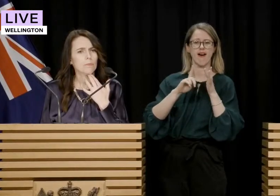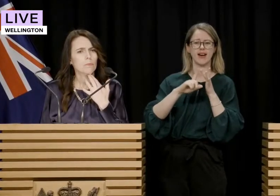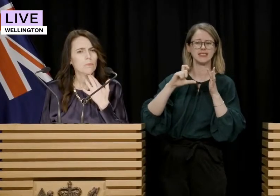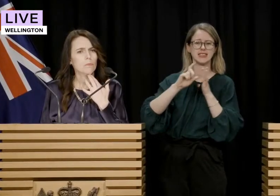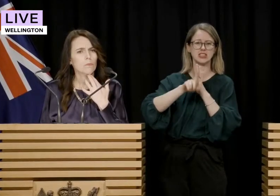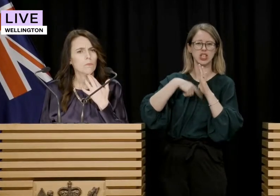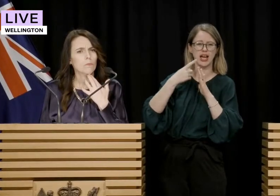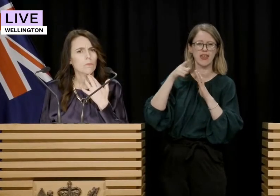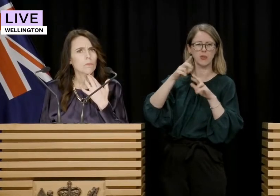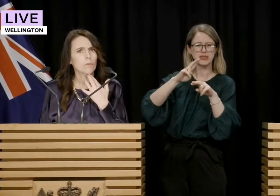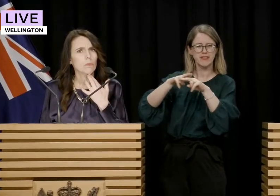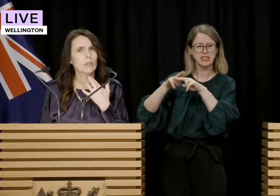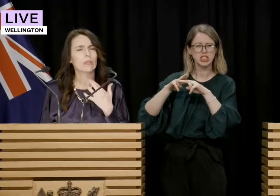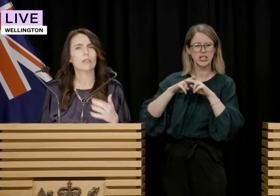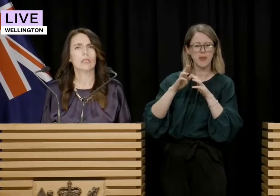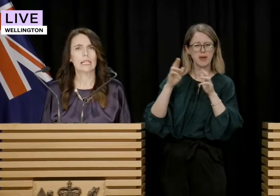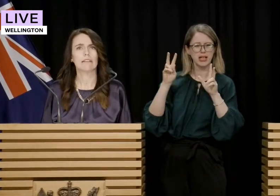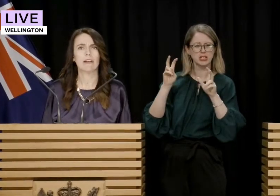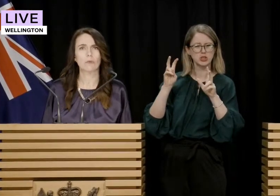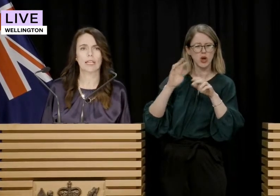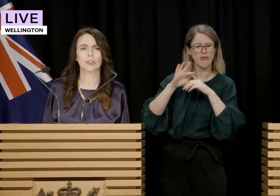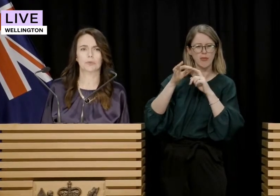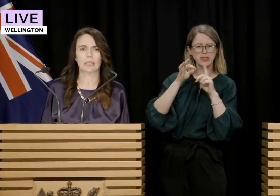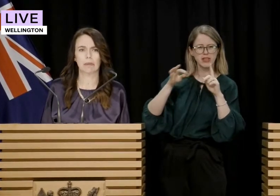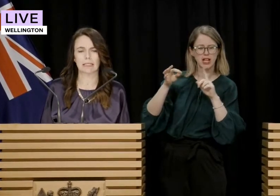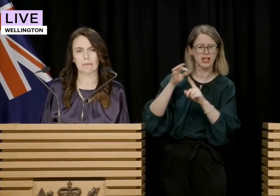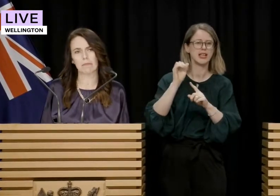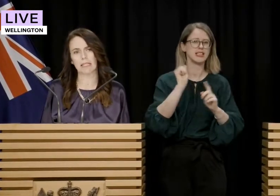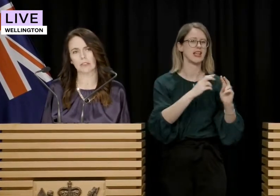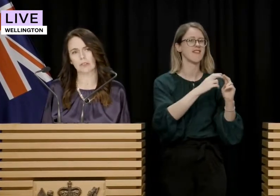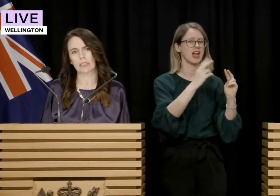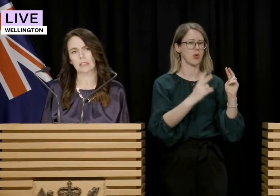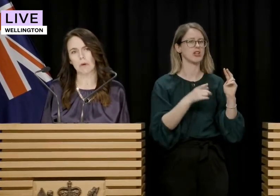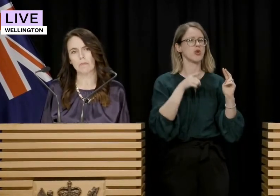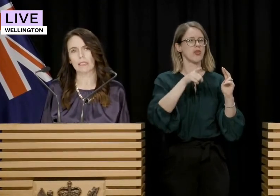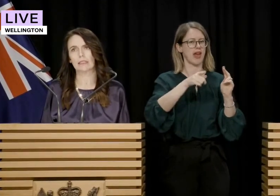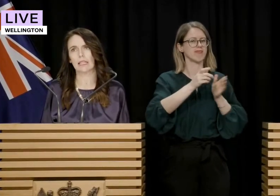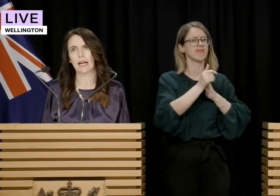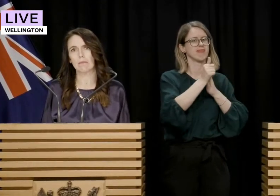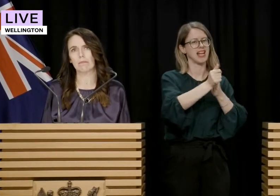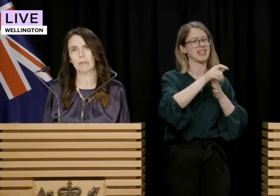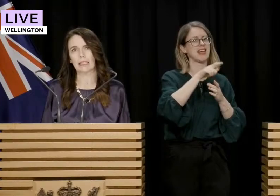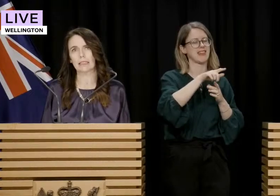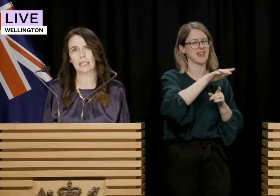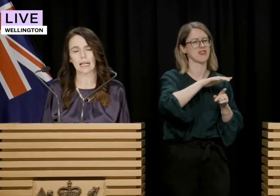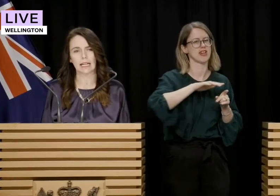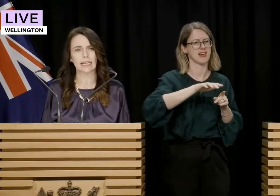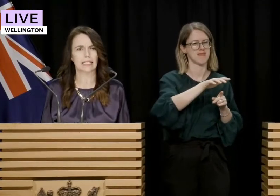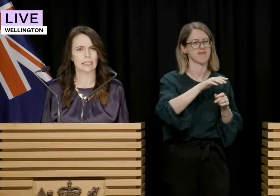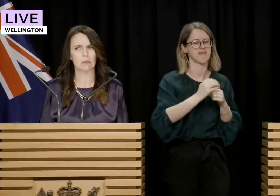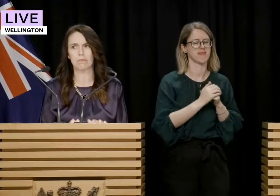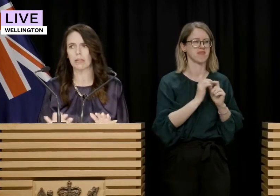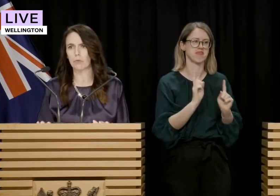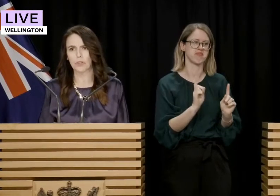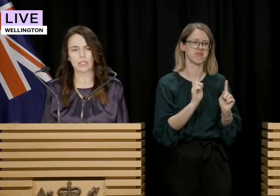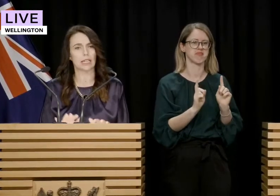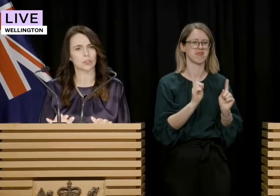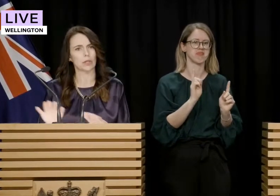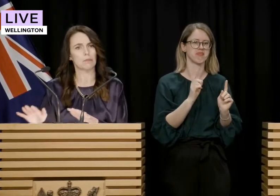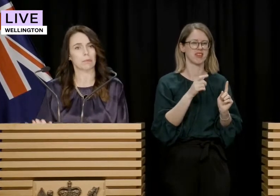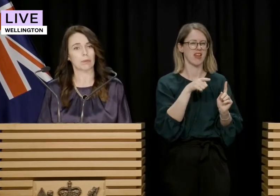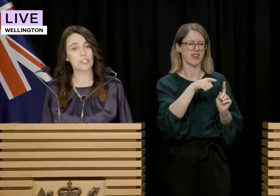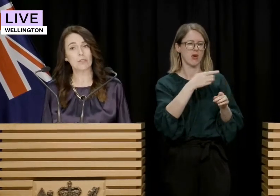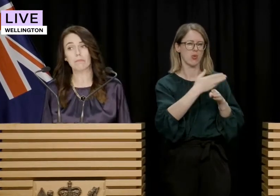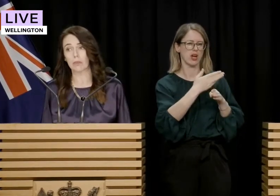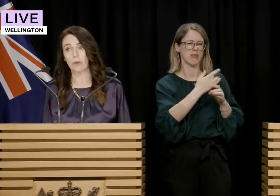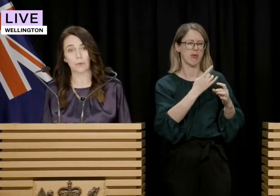in Fiji. It was a big issue around the Pacific Islands. Yeah, Vanuatu's really picked up the mantle on it at the moment. But again, there's a bit of work that they're